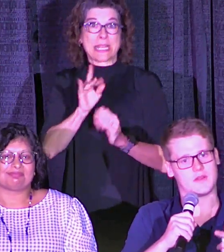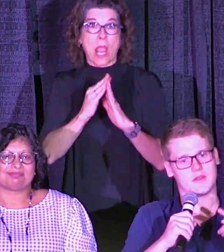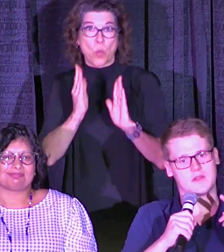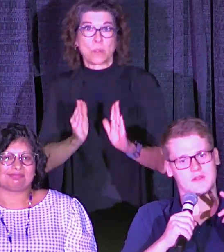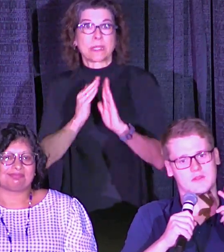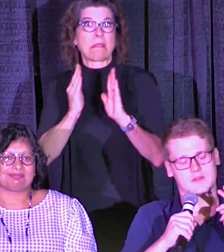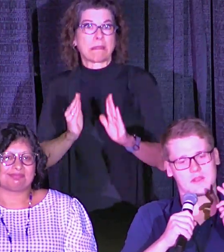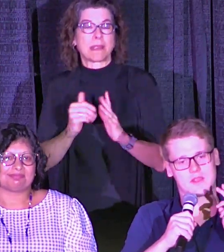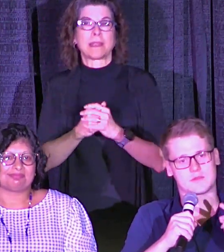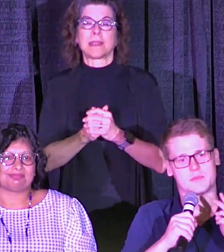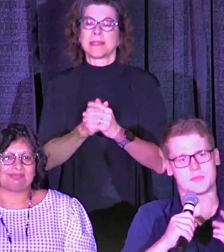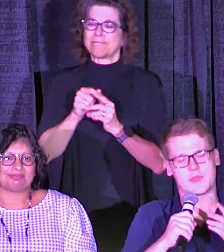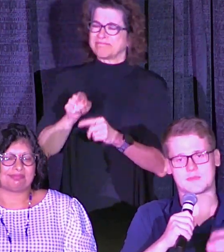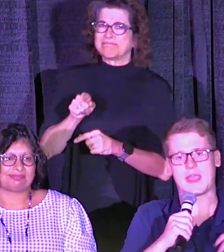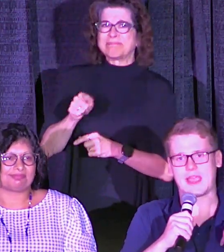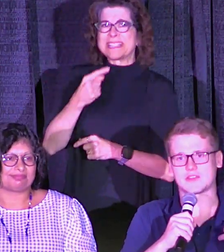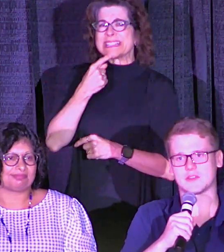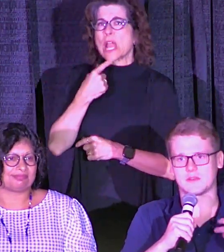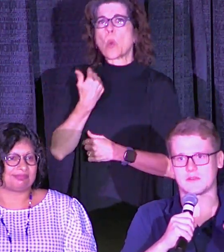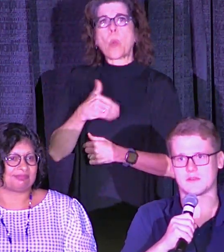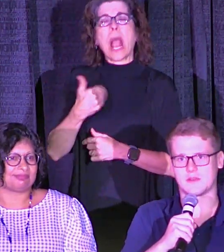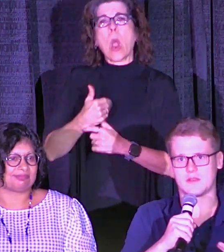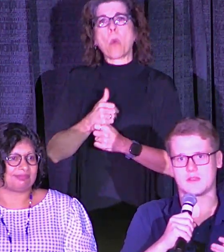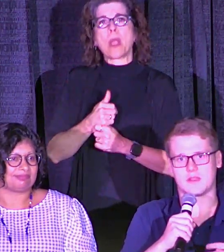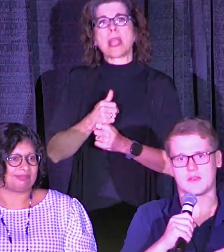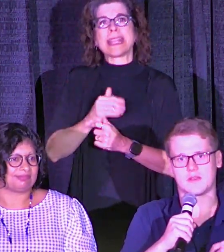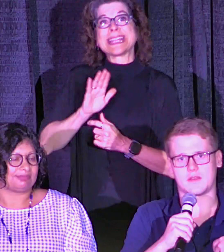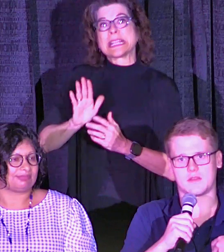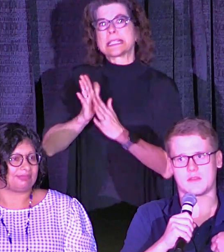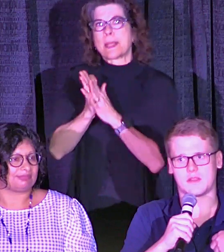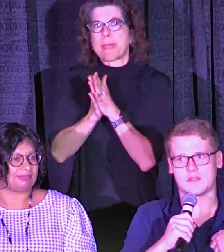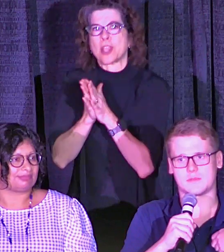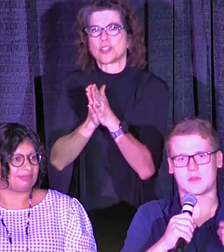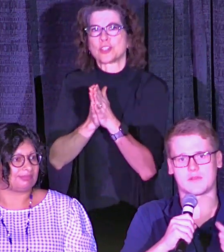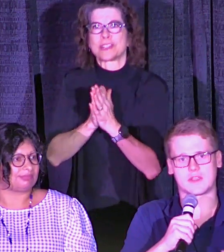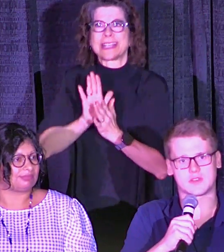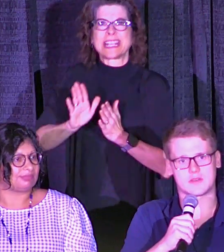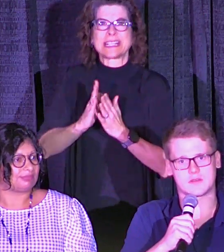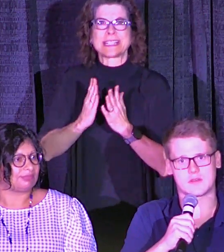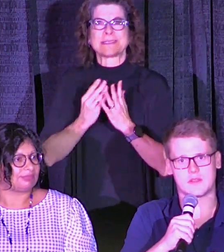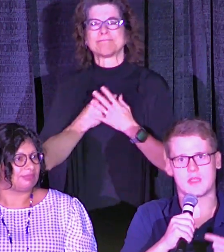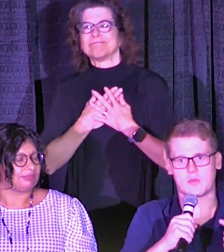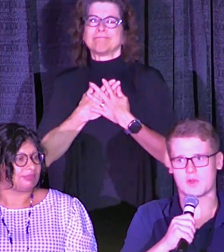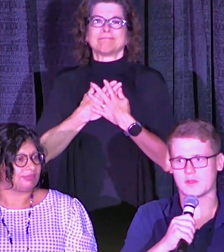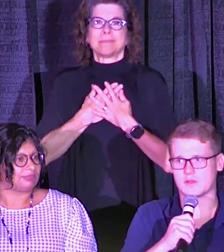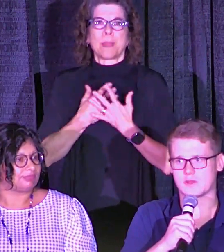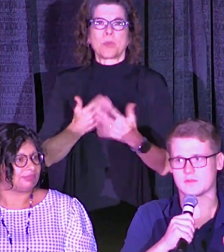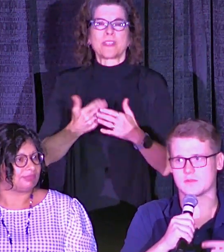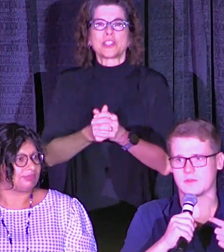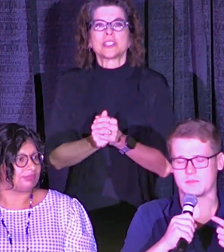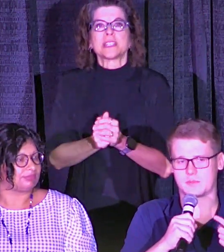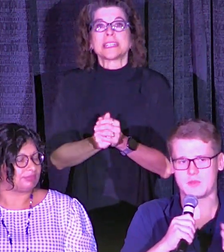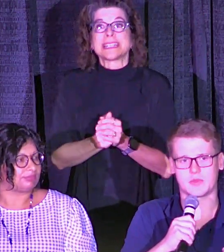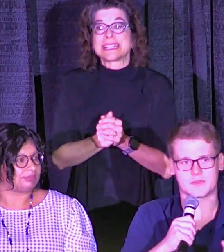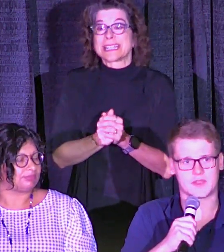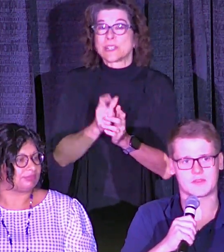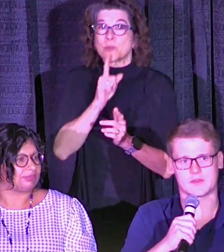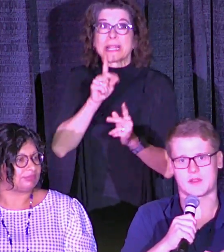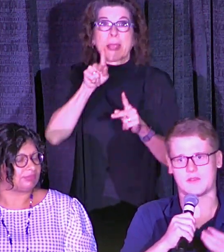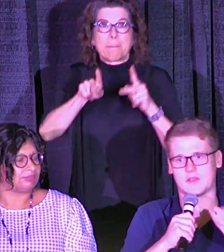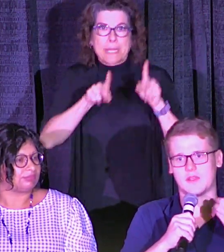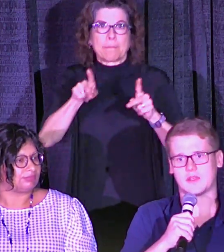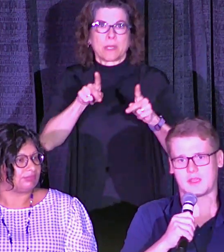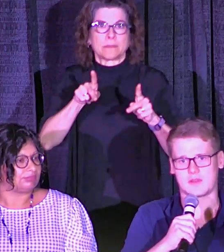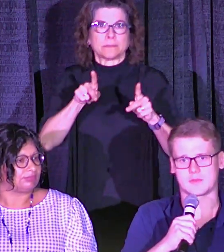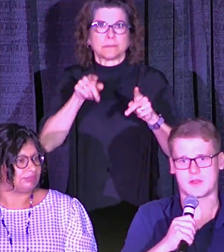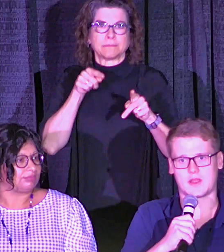how his passion and his motivation in that work is people-centered,